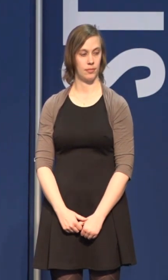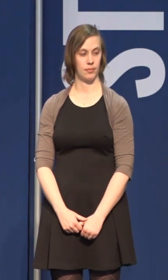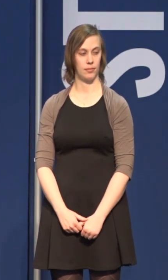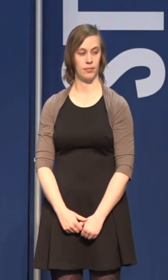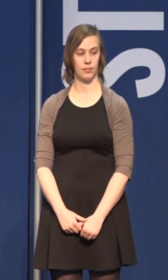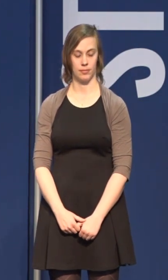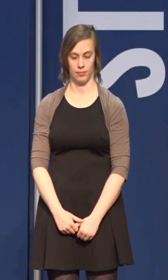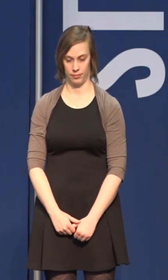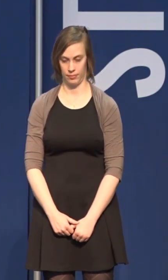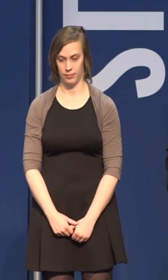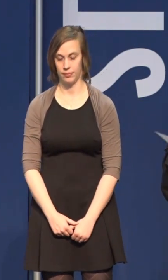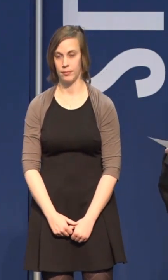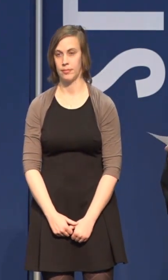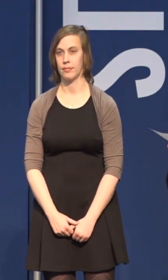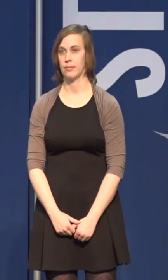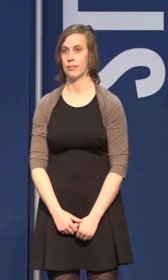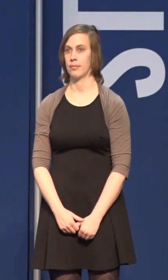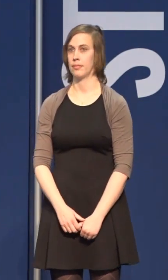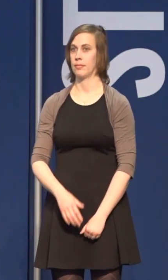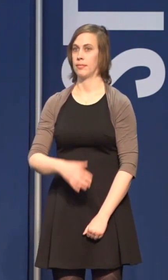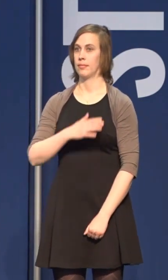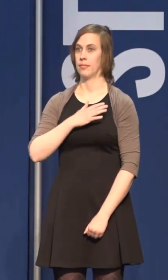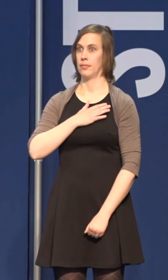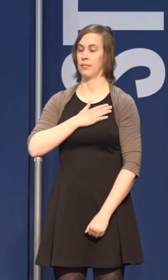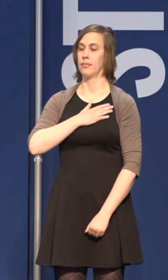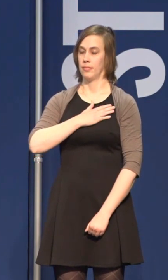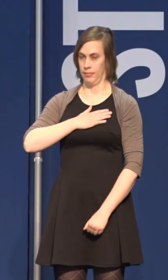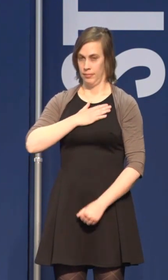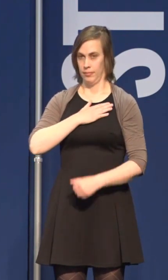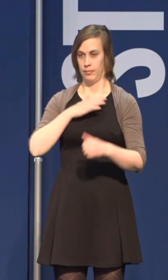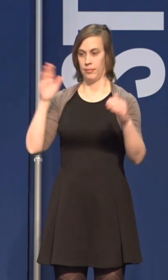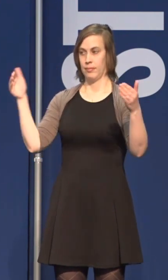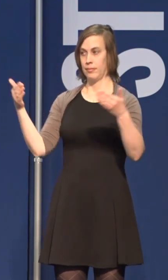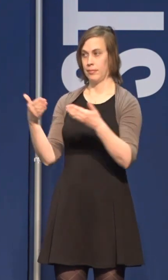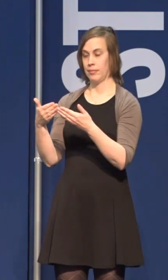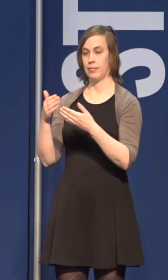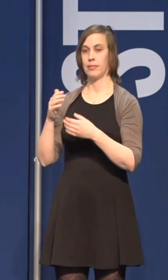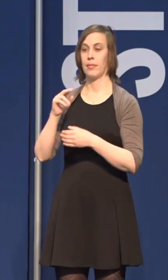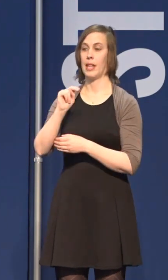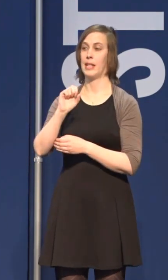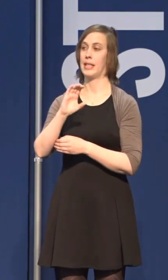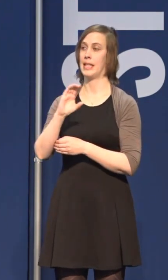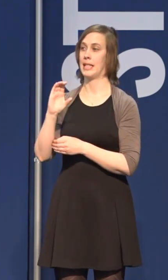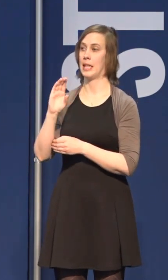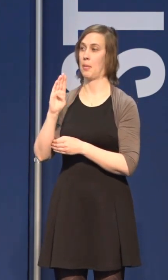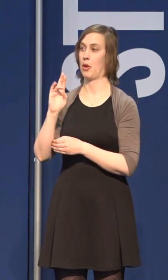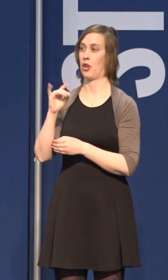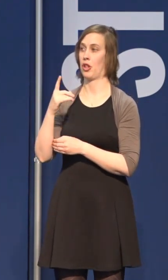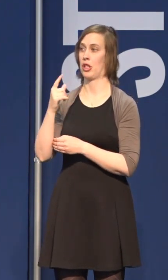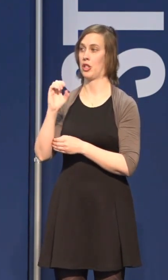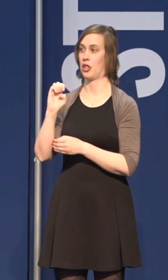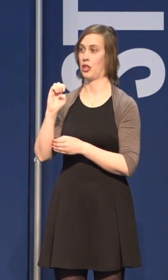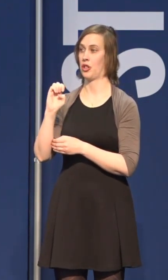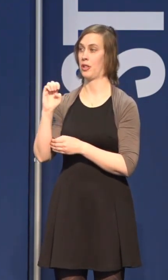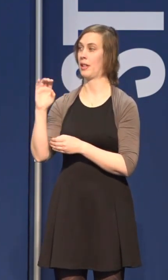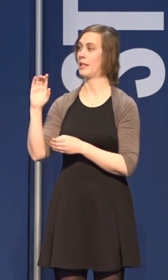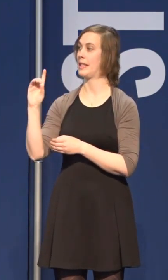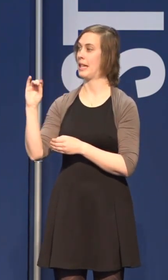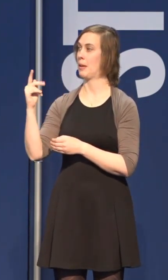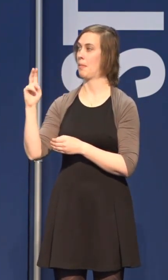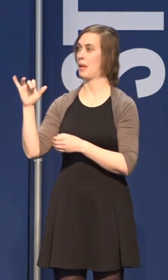It's my privilege now to introduce this year's NSCC Burridge Campus and Digby Site